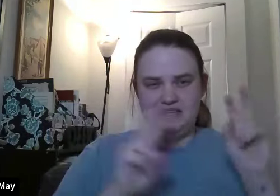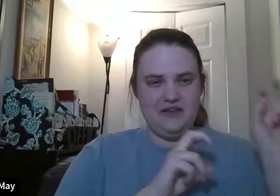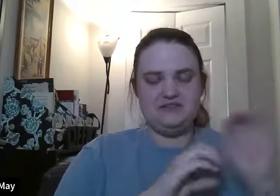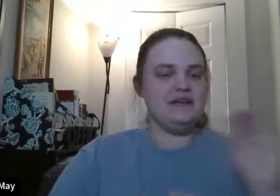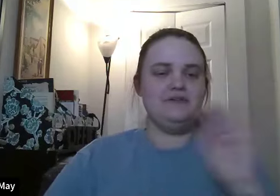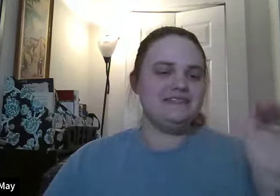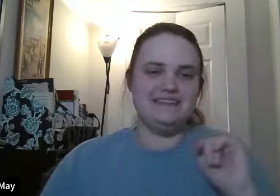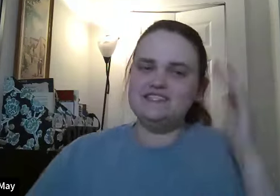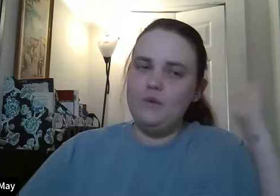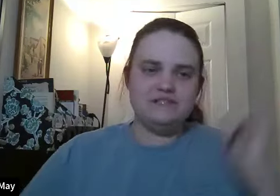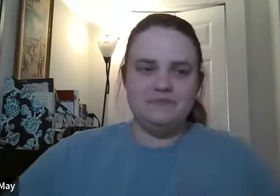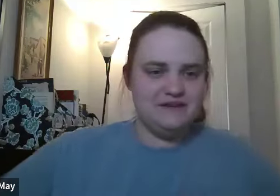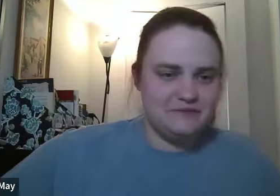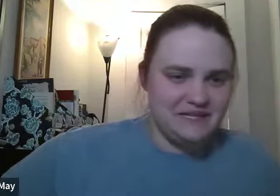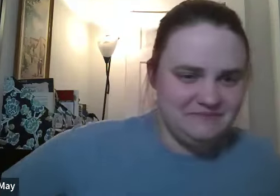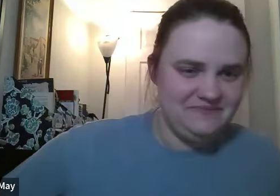like others, I'm like, no, that's it. That's always going to be it for me.